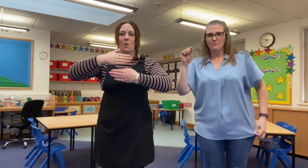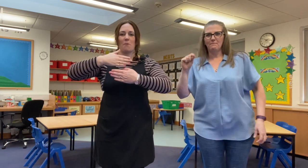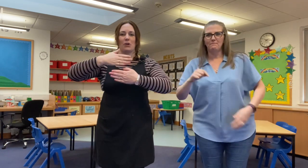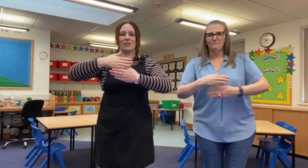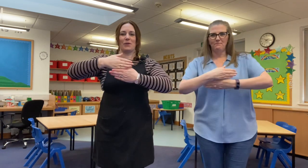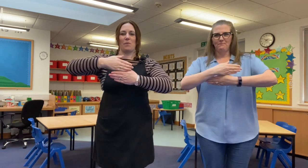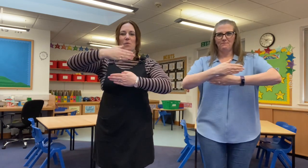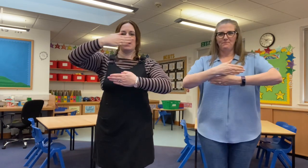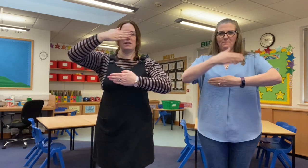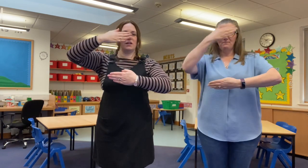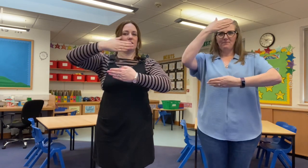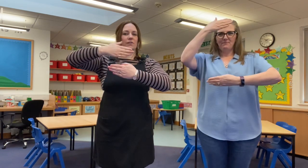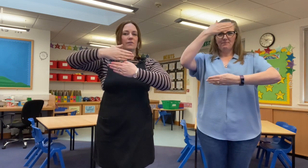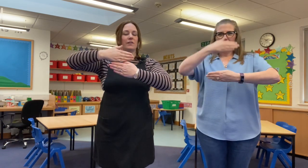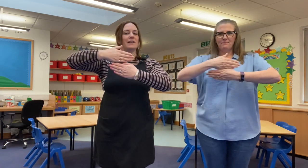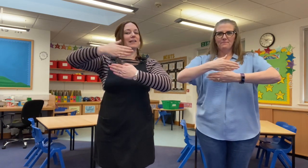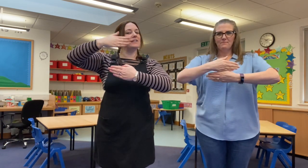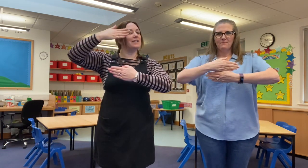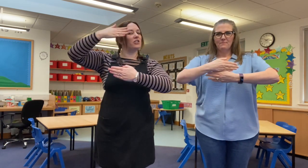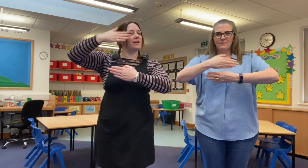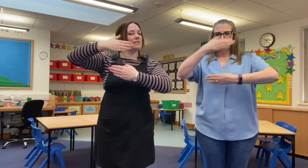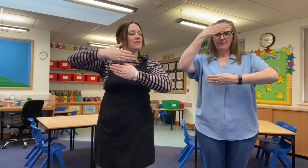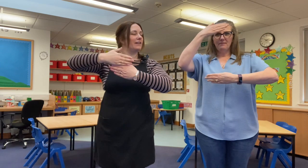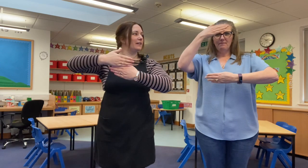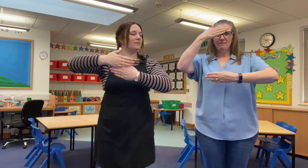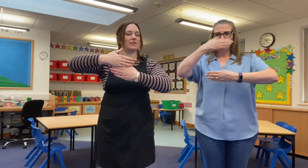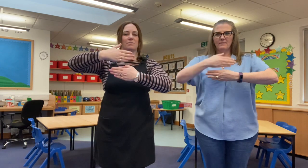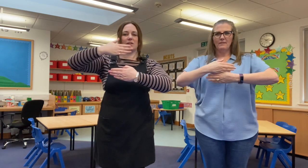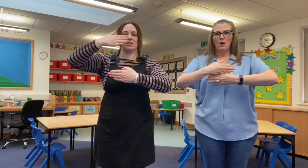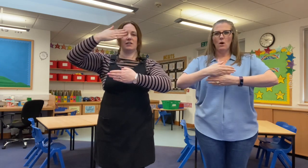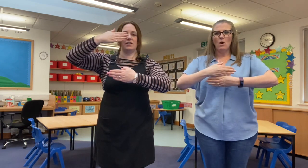bird, window. I think Lady Chatham Sign loves this one actually. Oh, window.